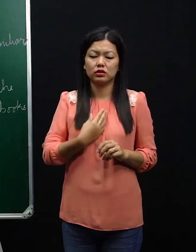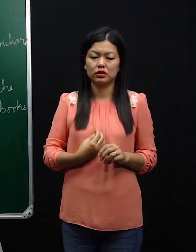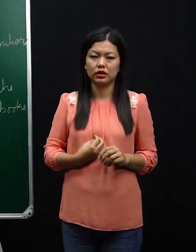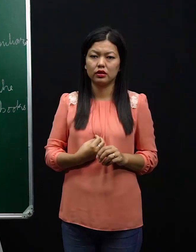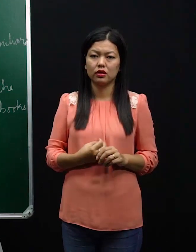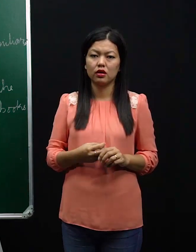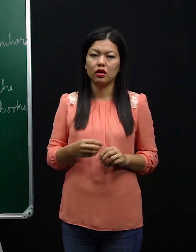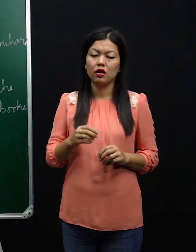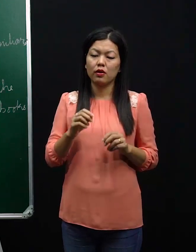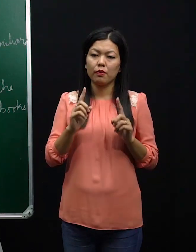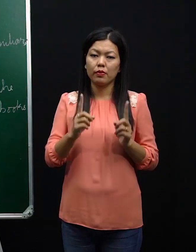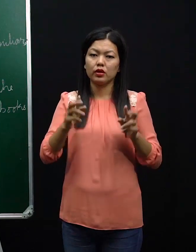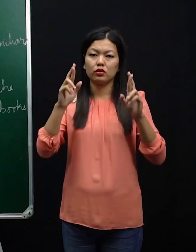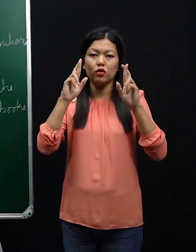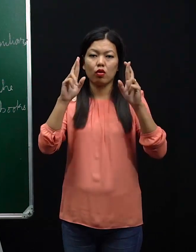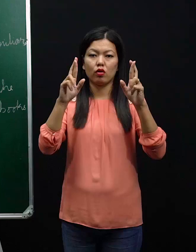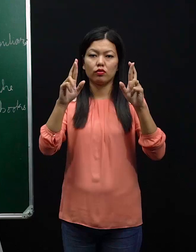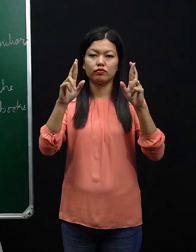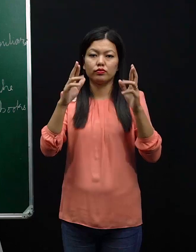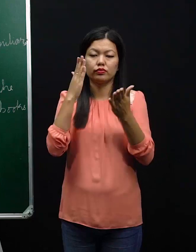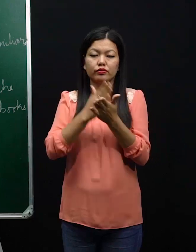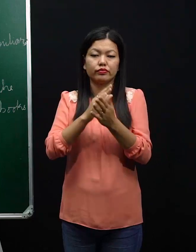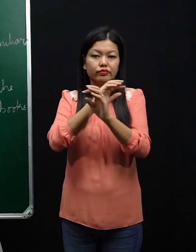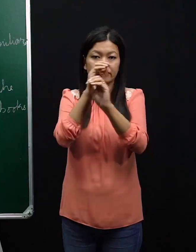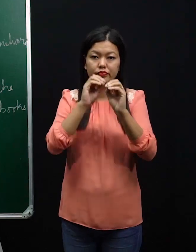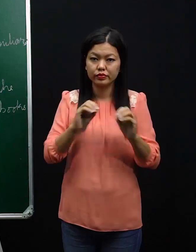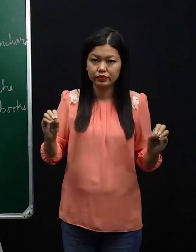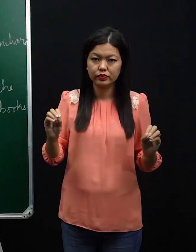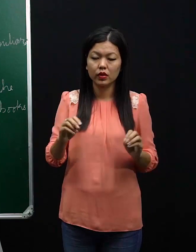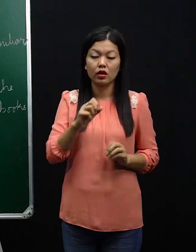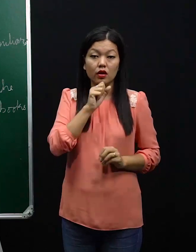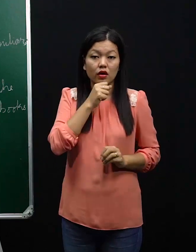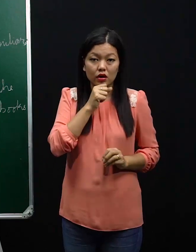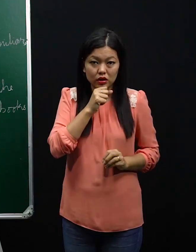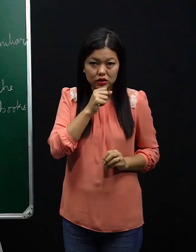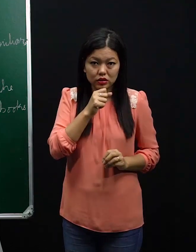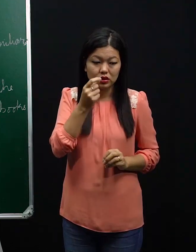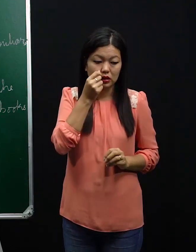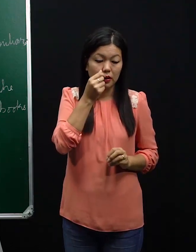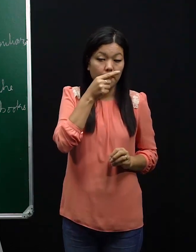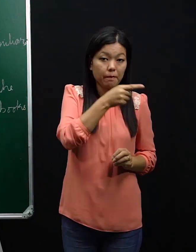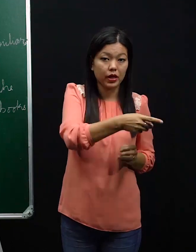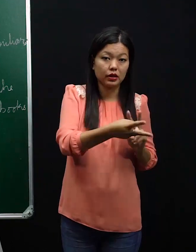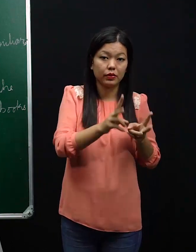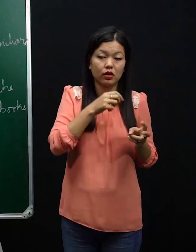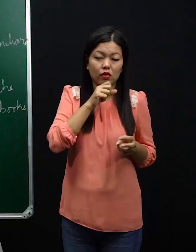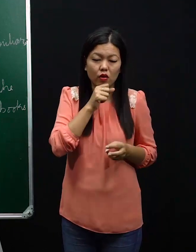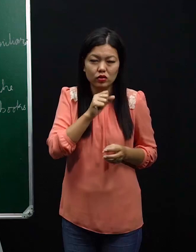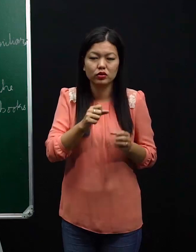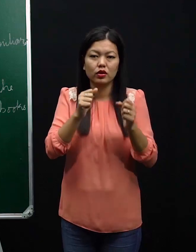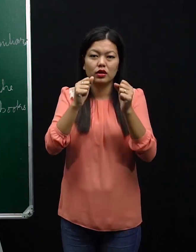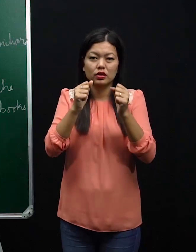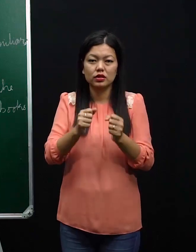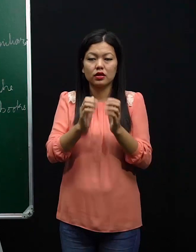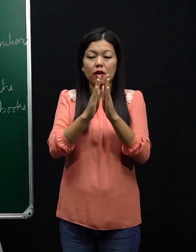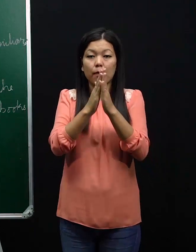reading the poetry. He read a book of poems, and he saw that the thoughts that the poet had were so wise that